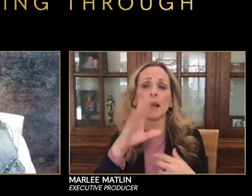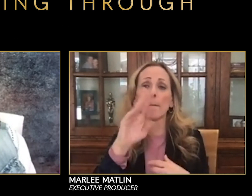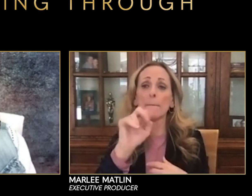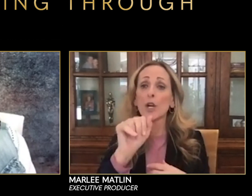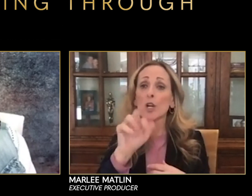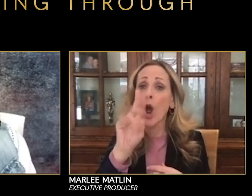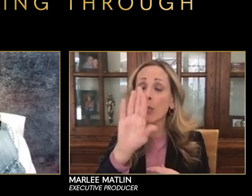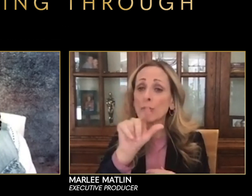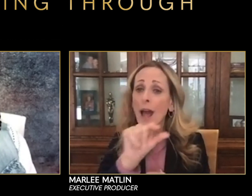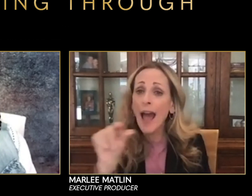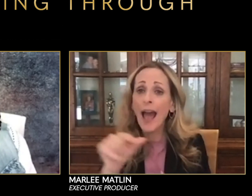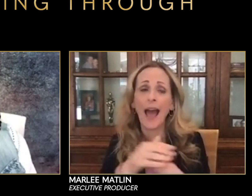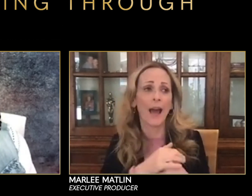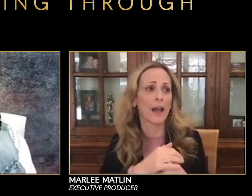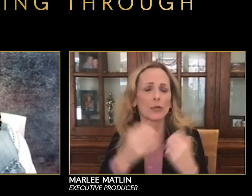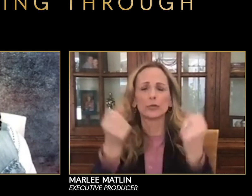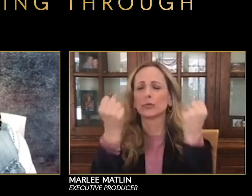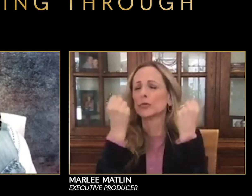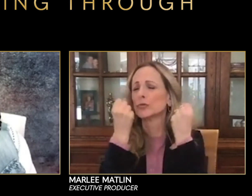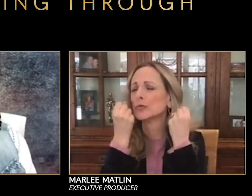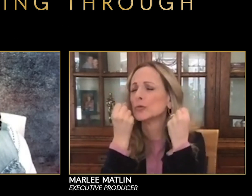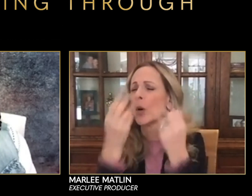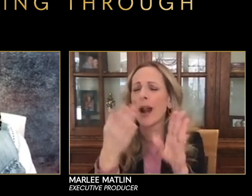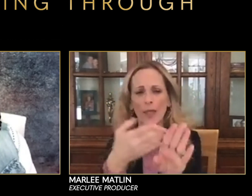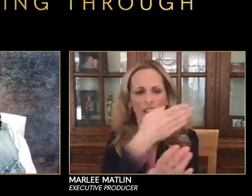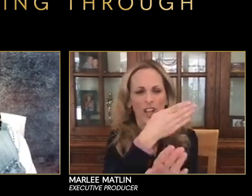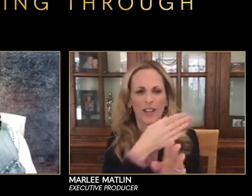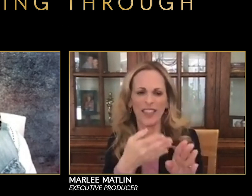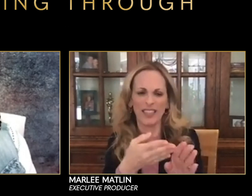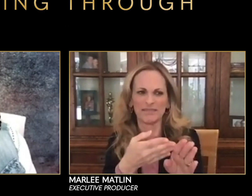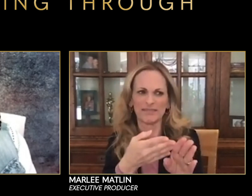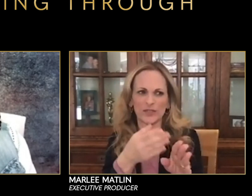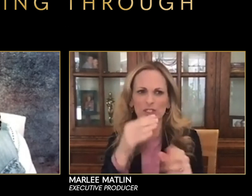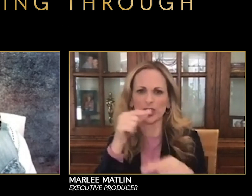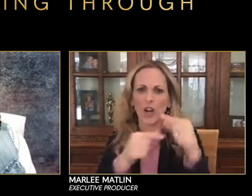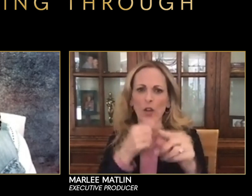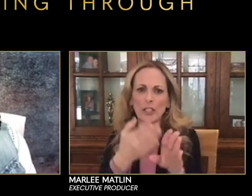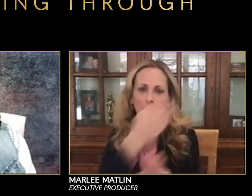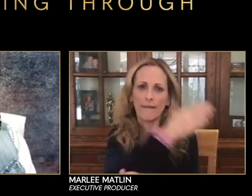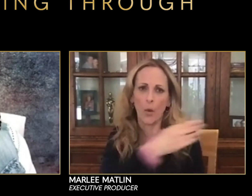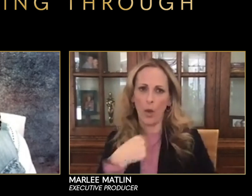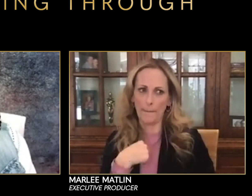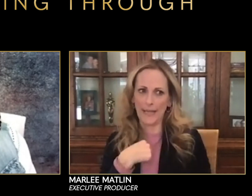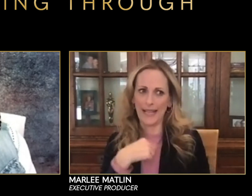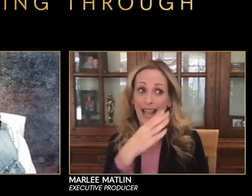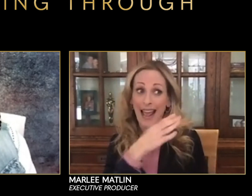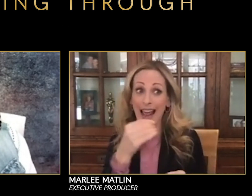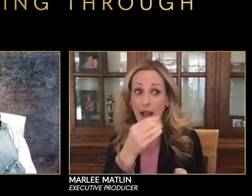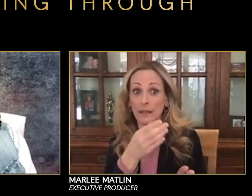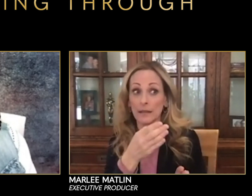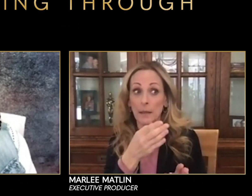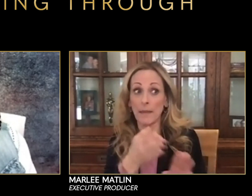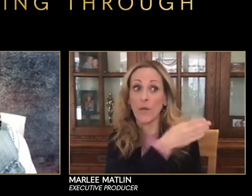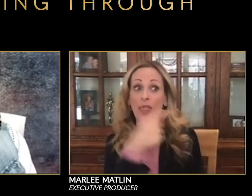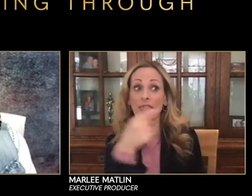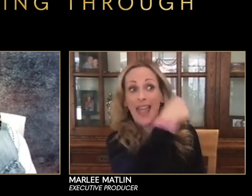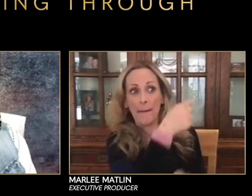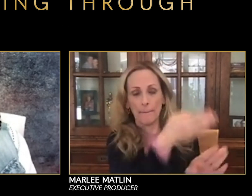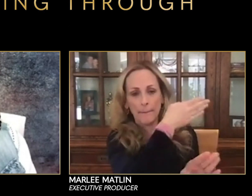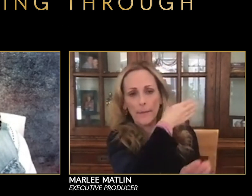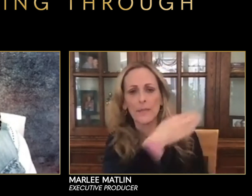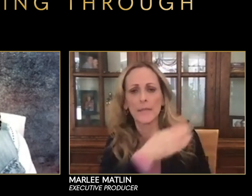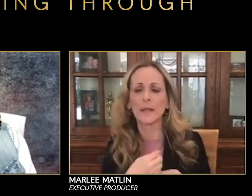Fralick, Bernard Bragg, so many deaf actors who preceded me, the generation before me,